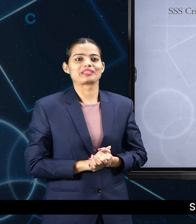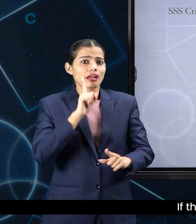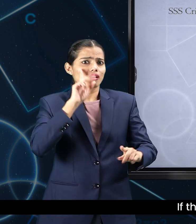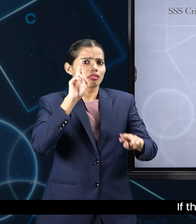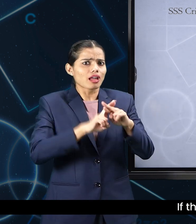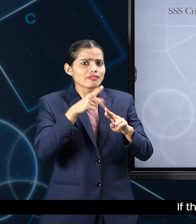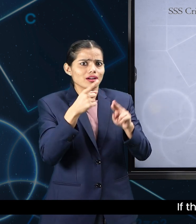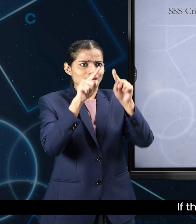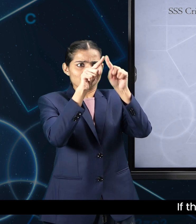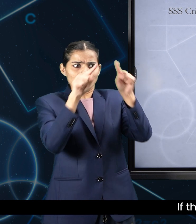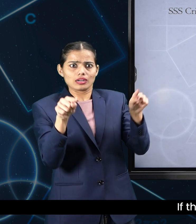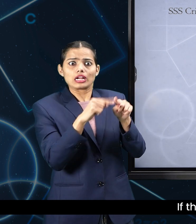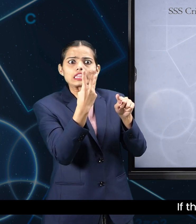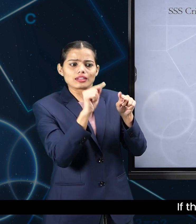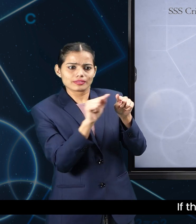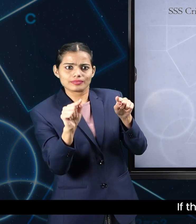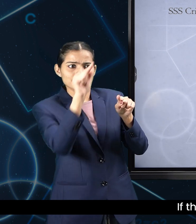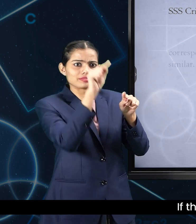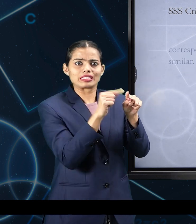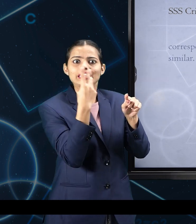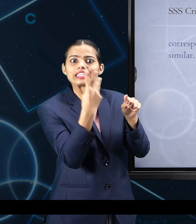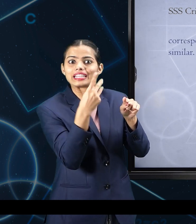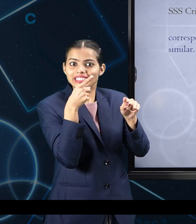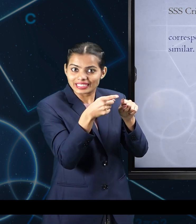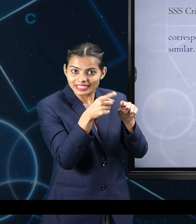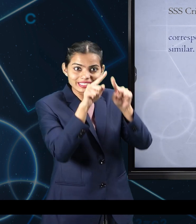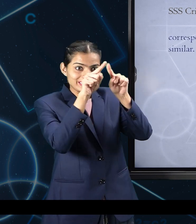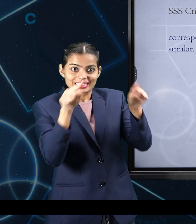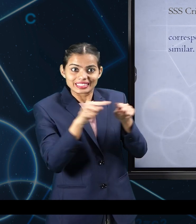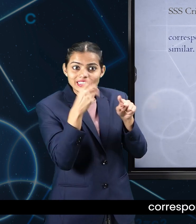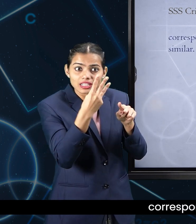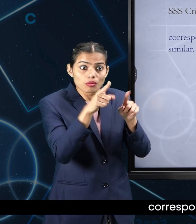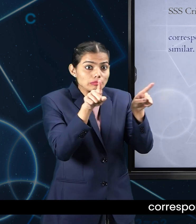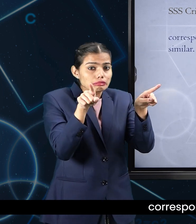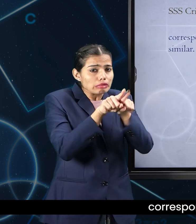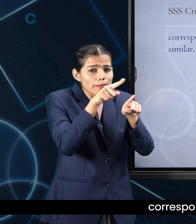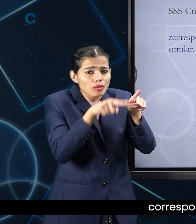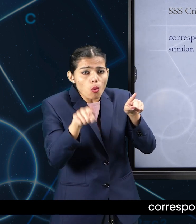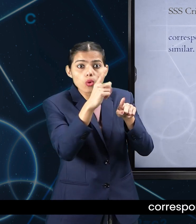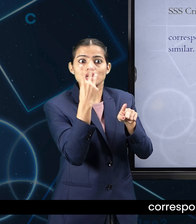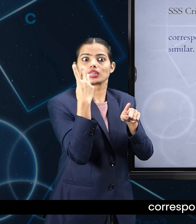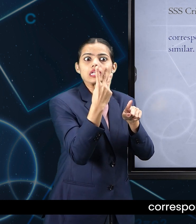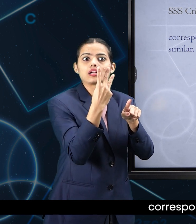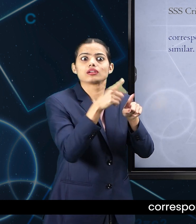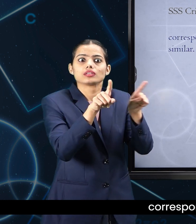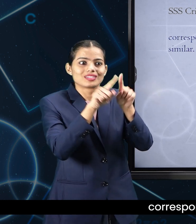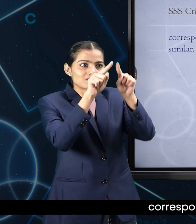If the three sides of triangle are proportional to the three corresponding sides of another triangle,